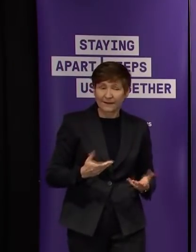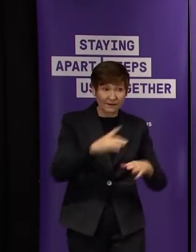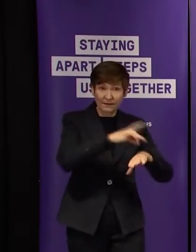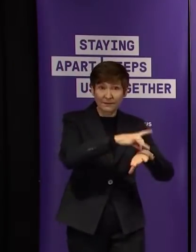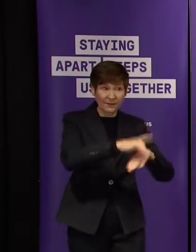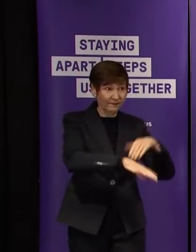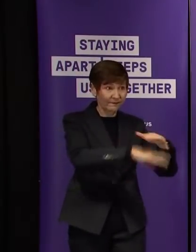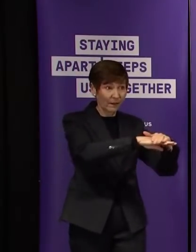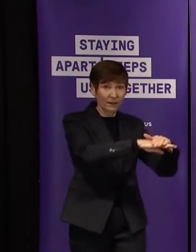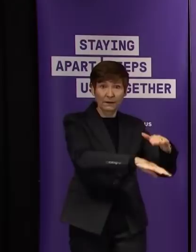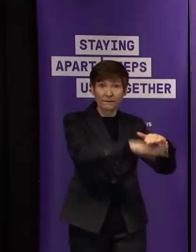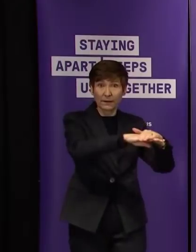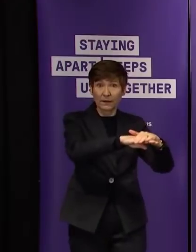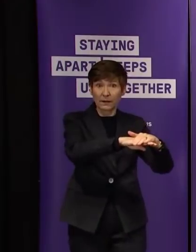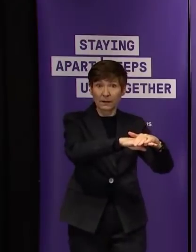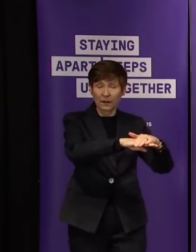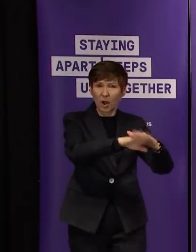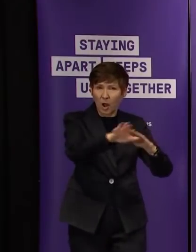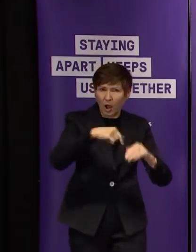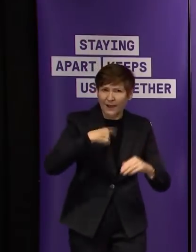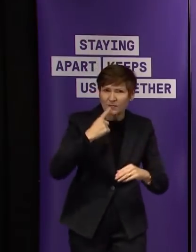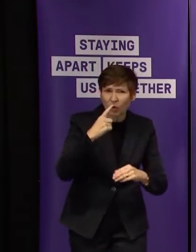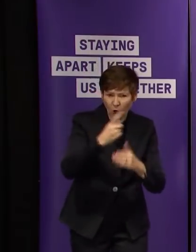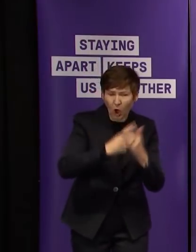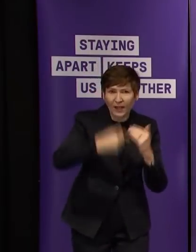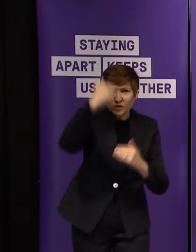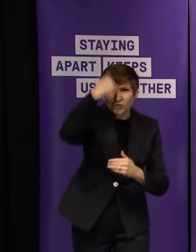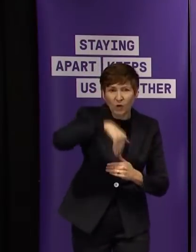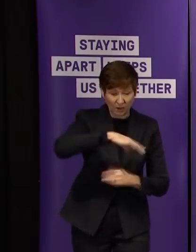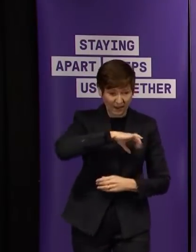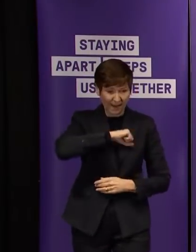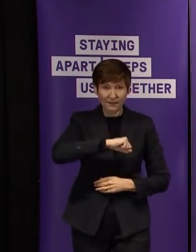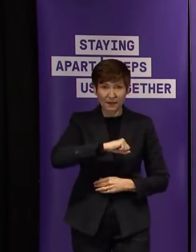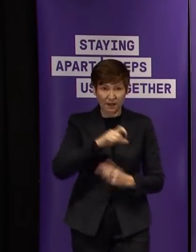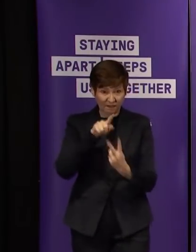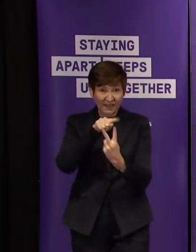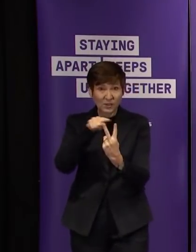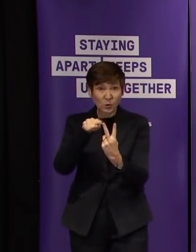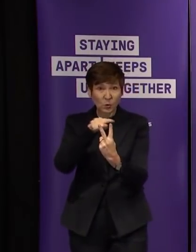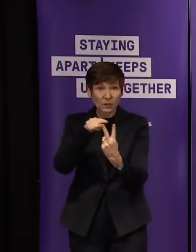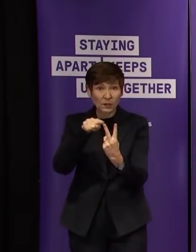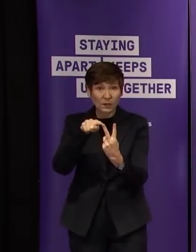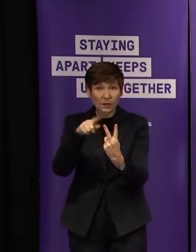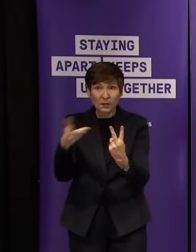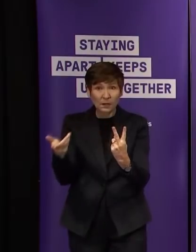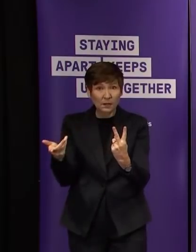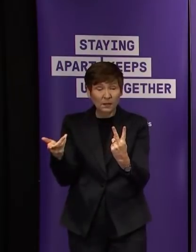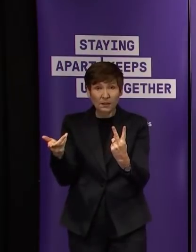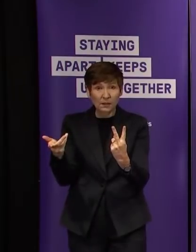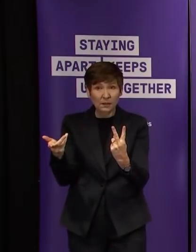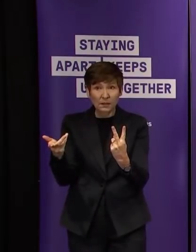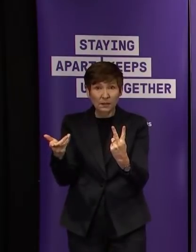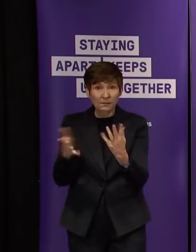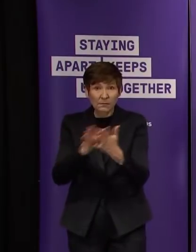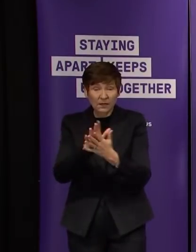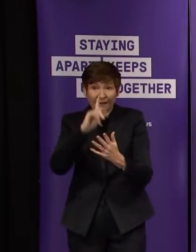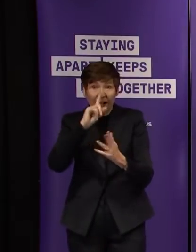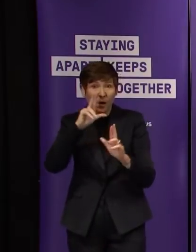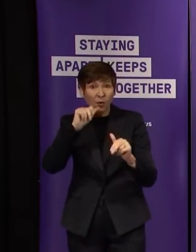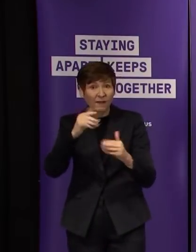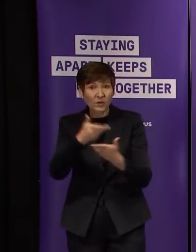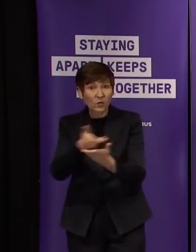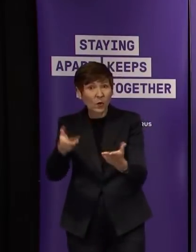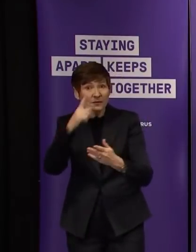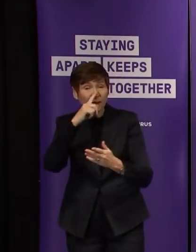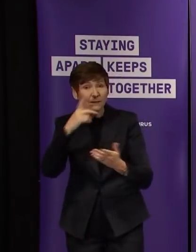people. And that's just two conditions in 1 month, and that's 2,000 people. We wouldn't be able to provide them with what they'd need. That's